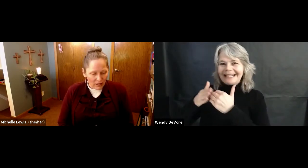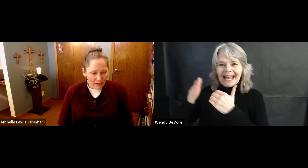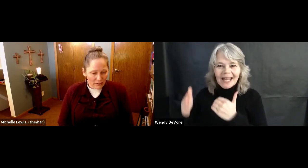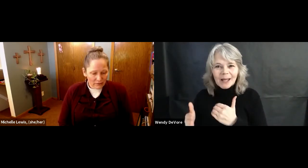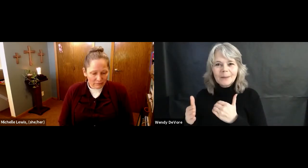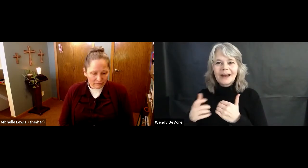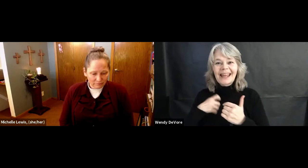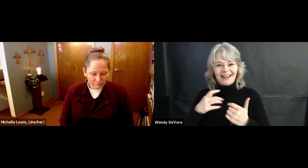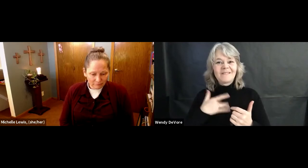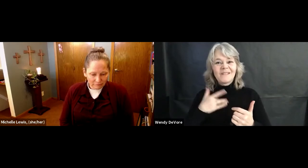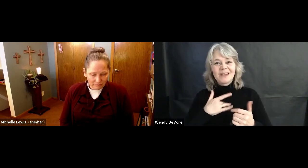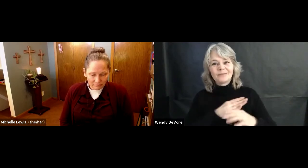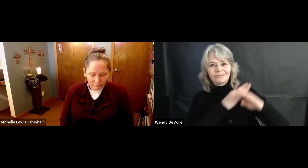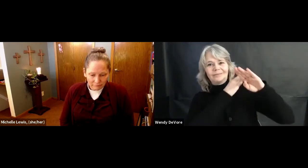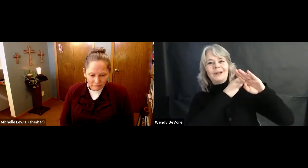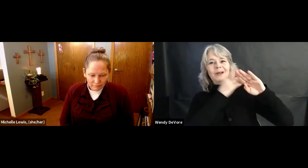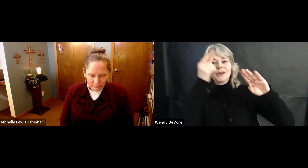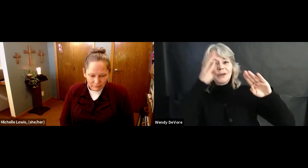from God?